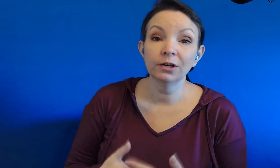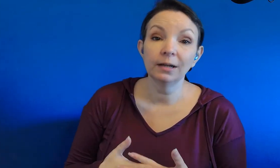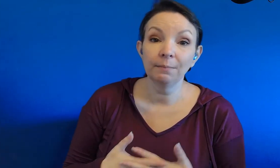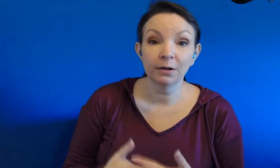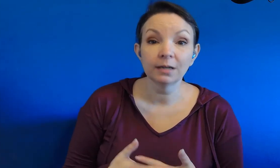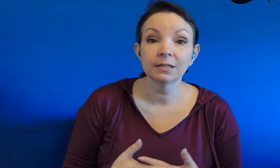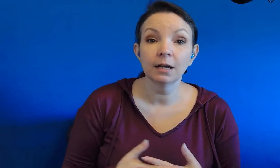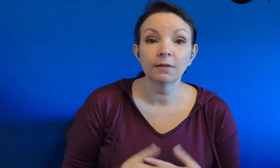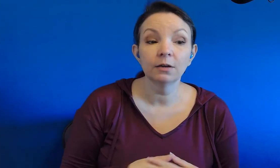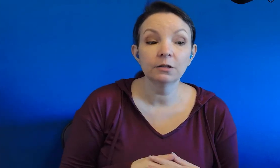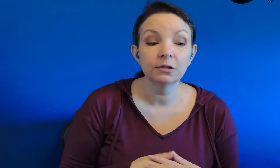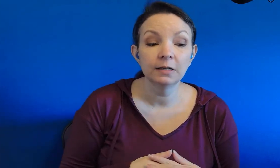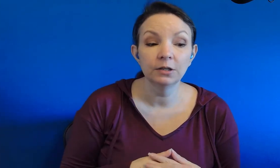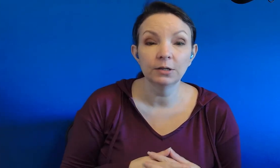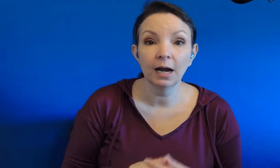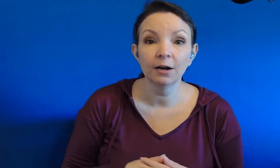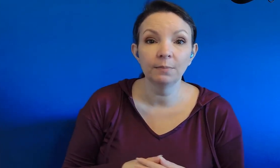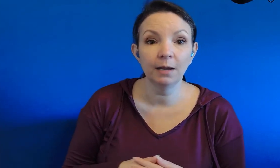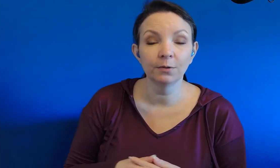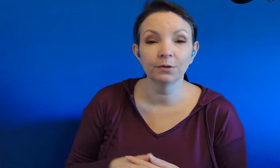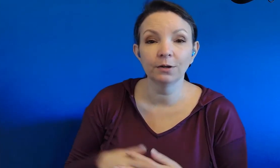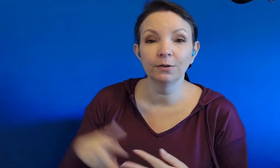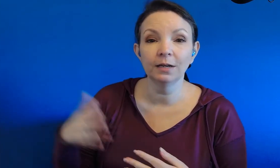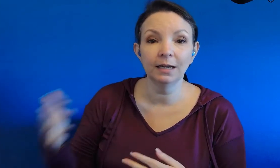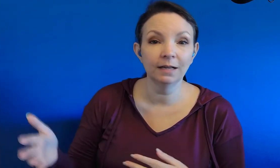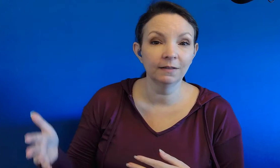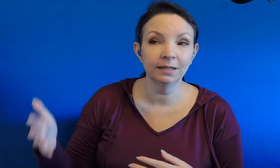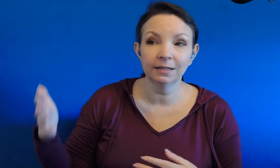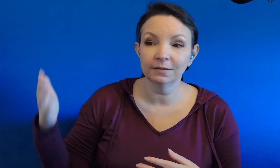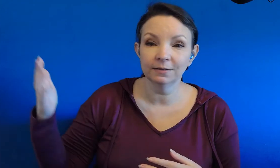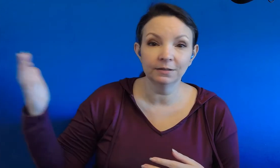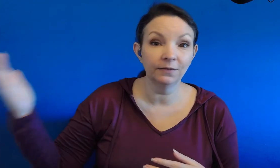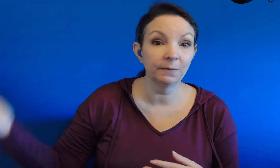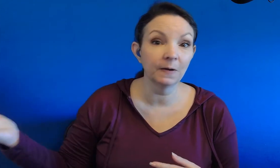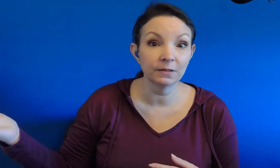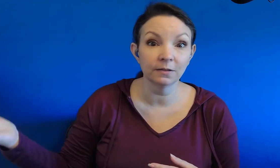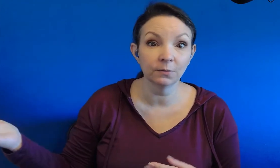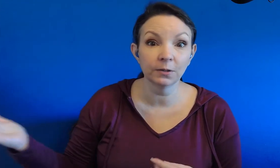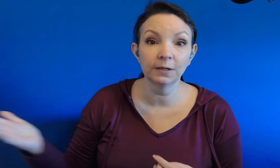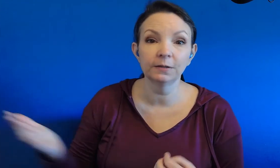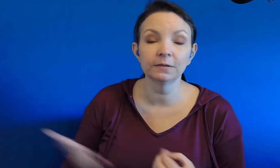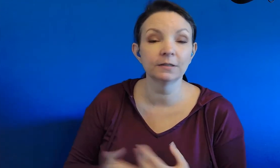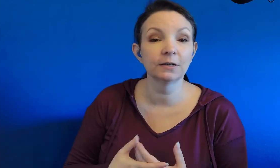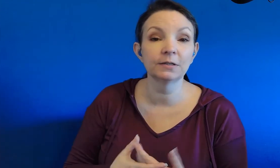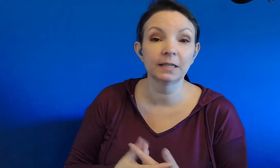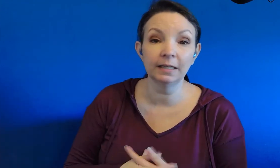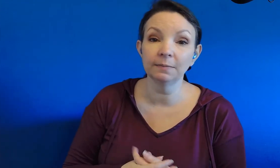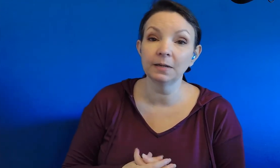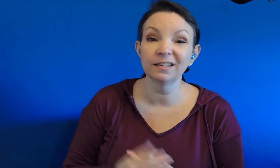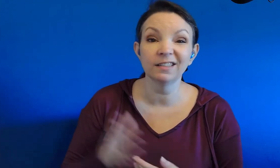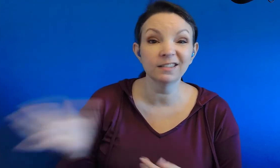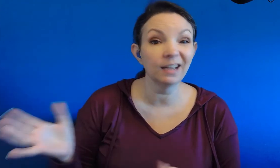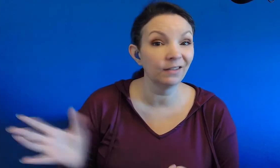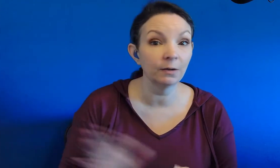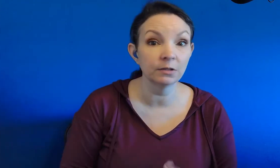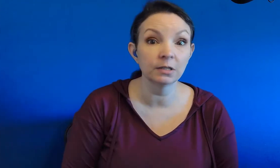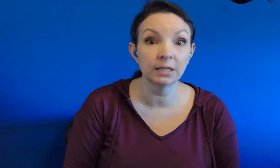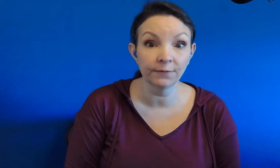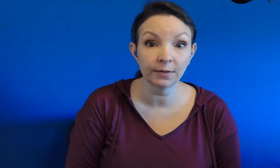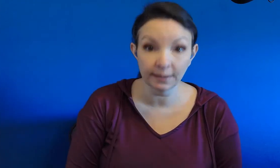American Sign Language. You're not going to be able to go to England or different parts of the world and start signing because their sign language is different there.